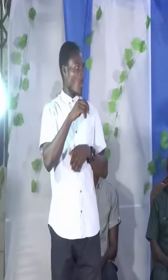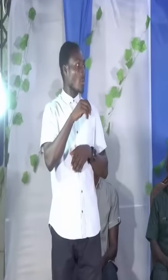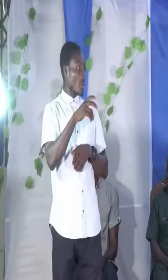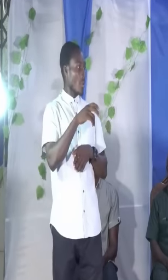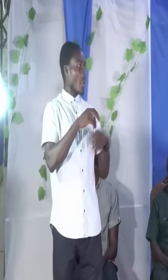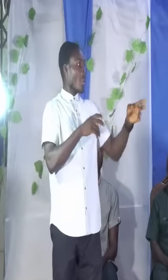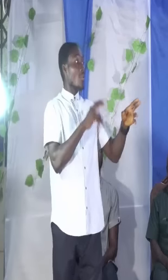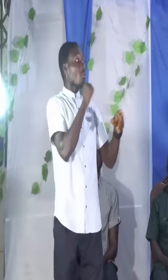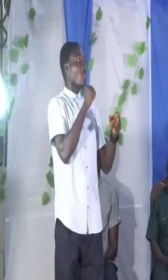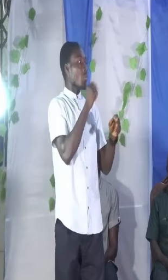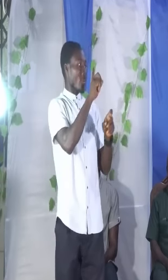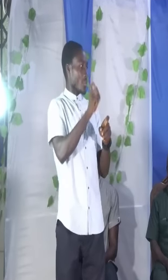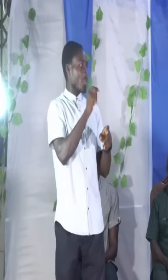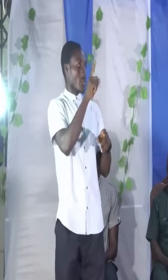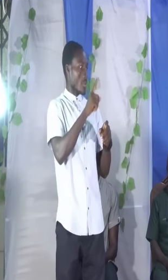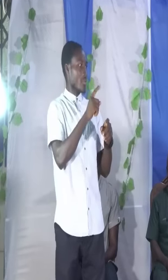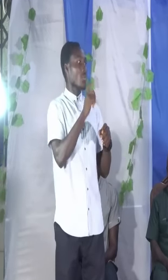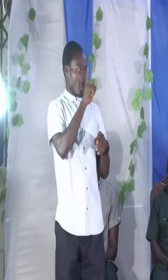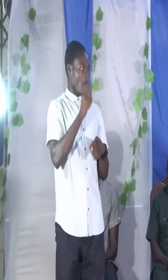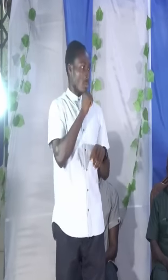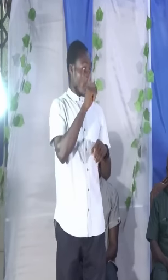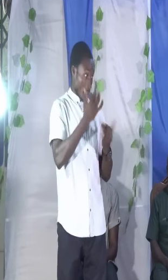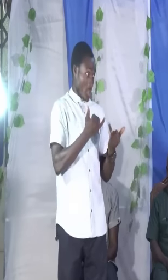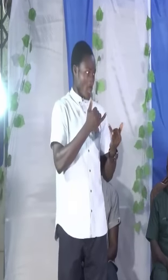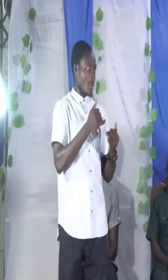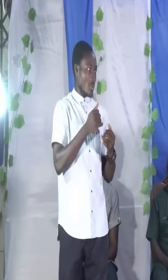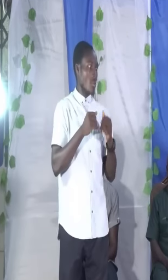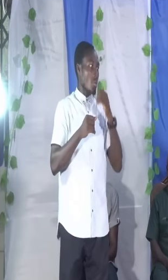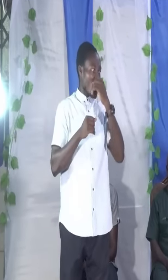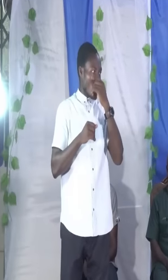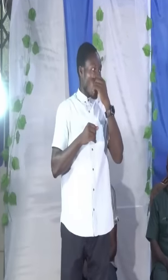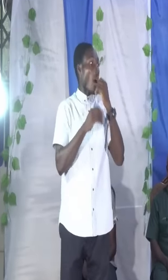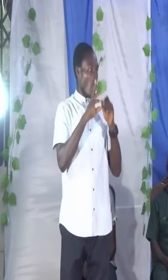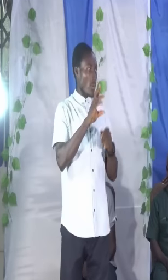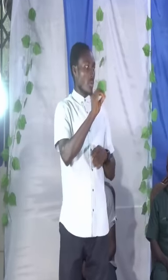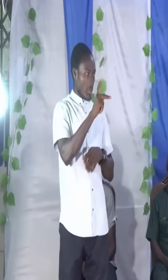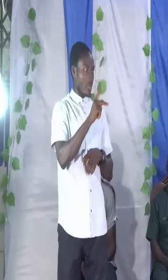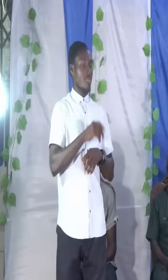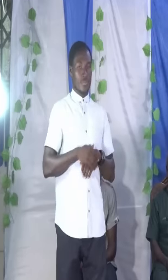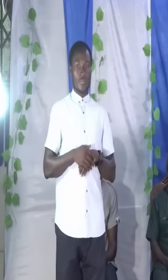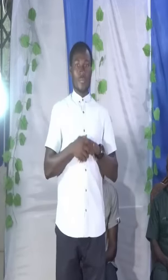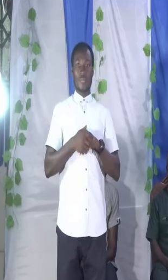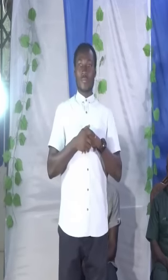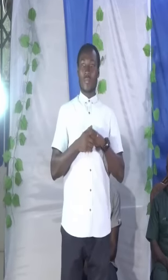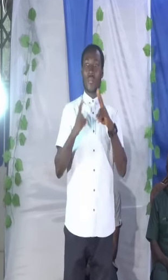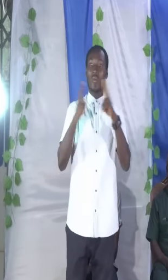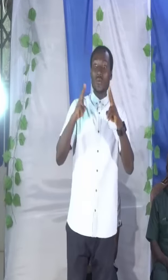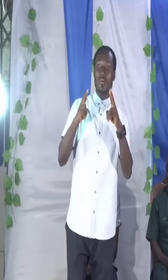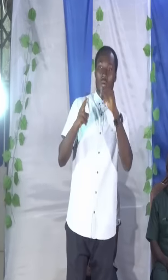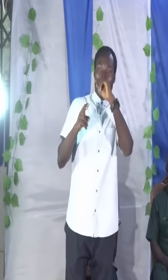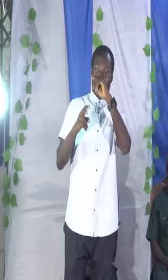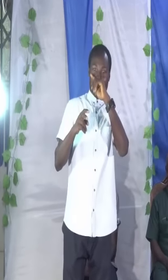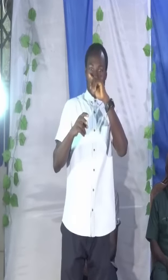akọ kire kire weyi a me kire kire obi fa plan den ye pope bro and I'm school fees me in pia school fees